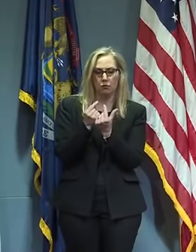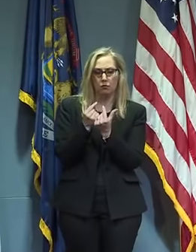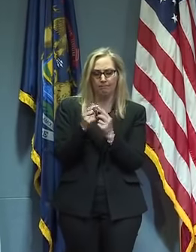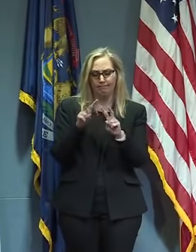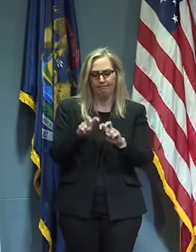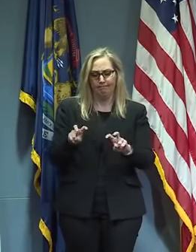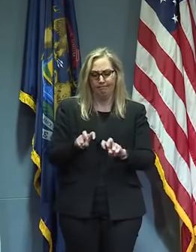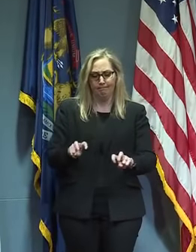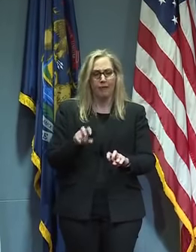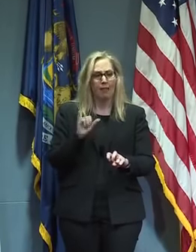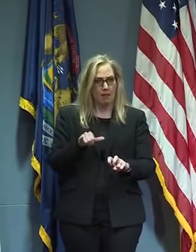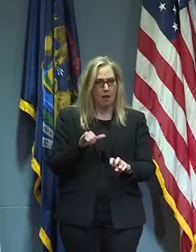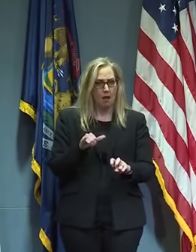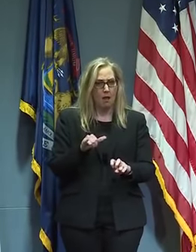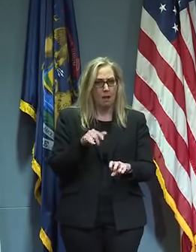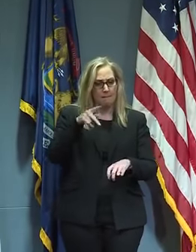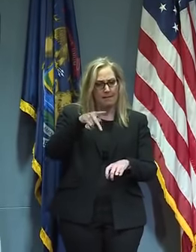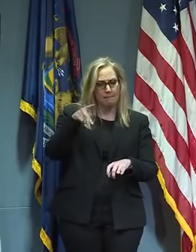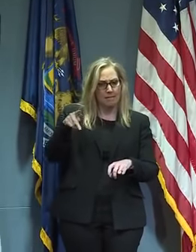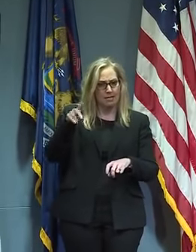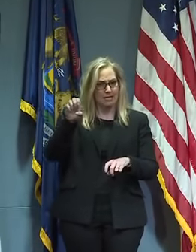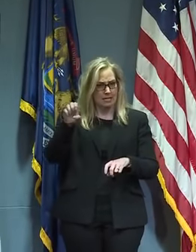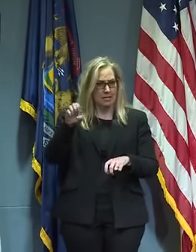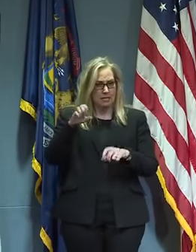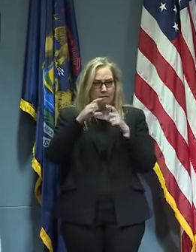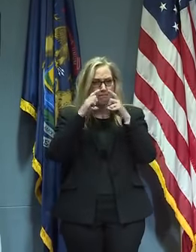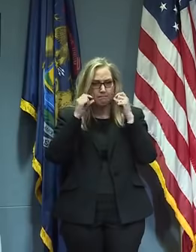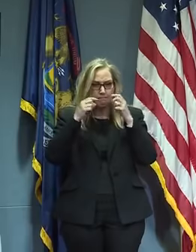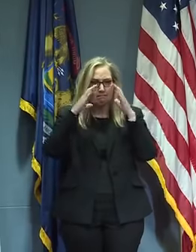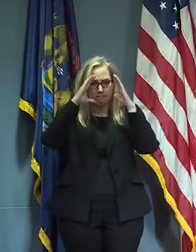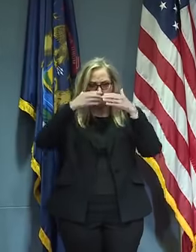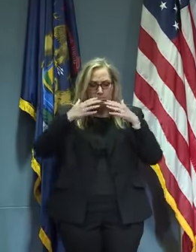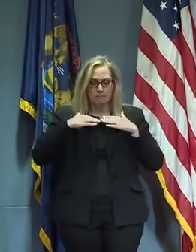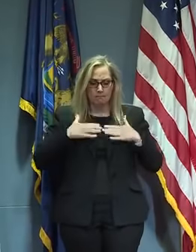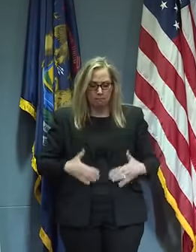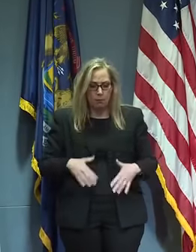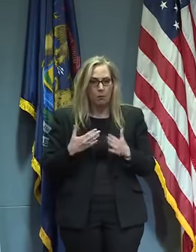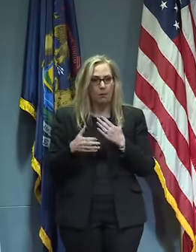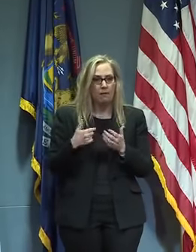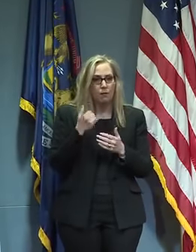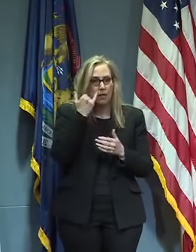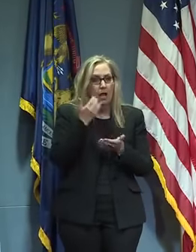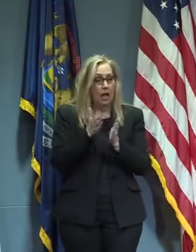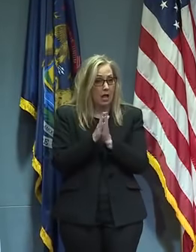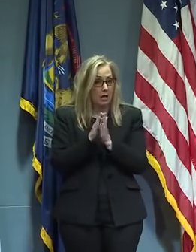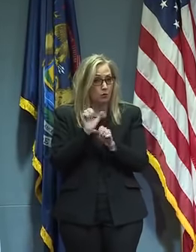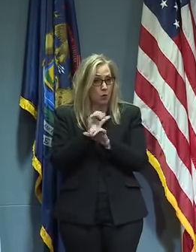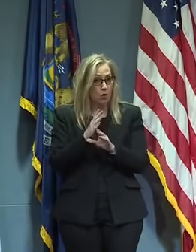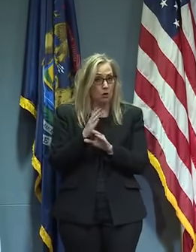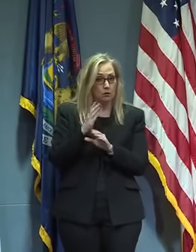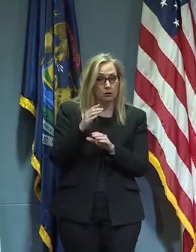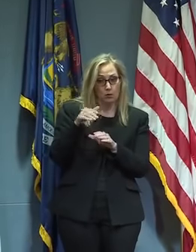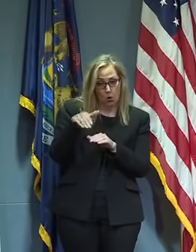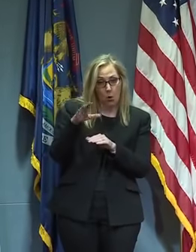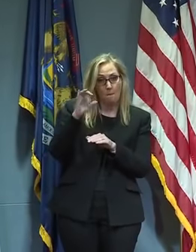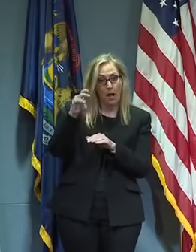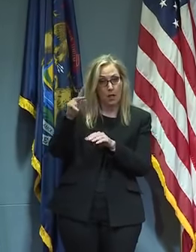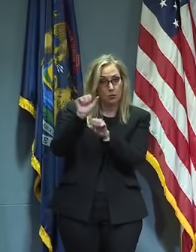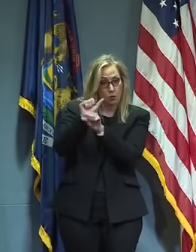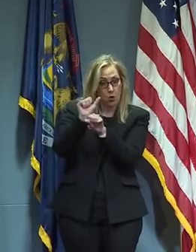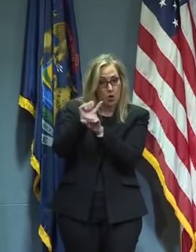PPE supply chain carefully to make sure that if we ask workers to go back to work, we don't put